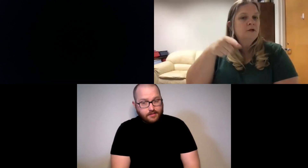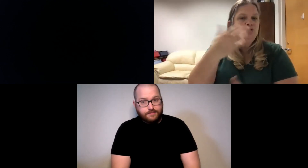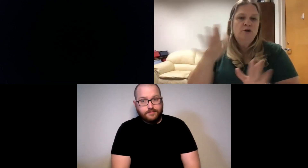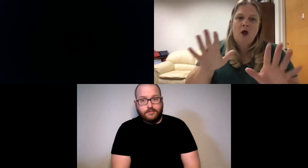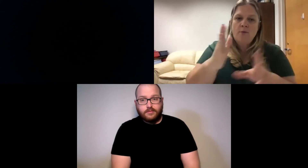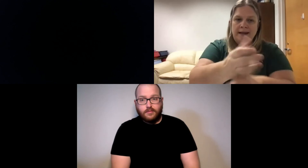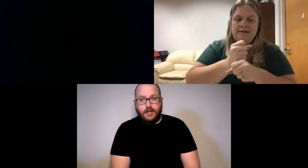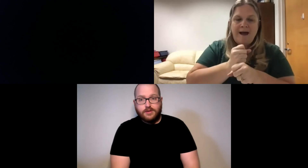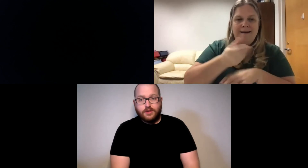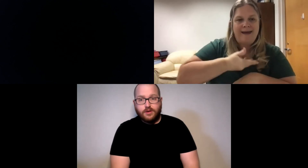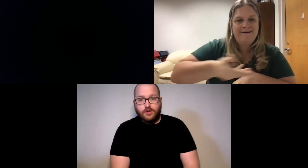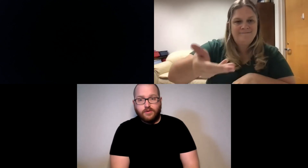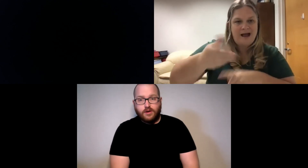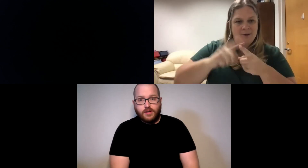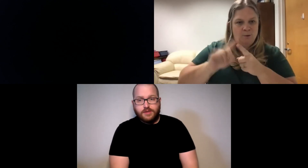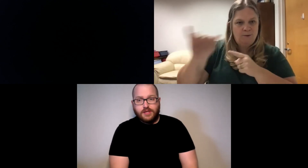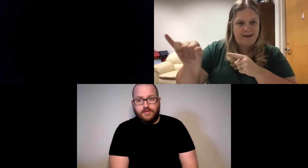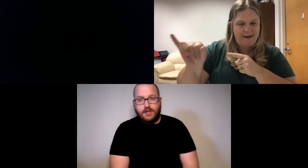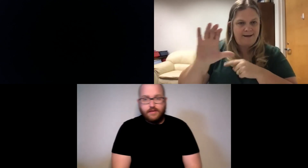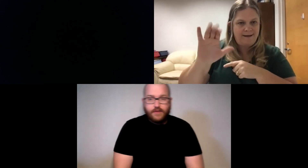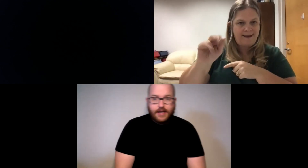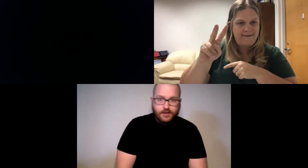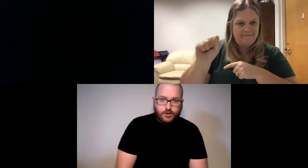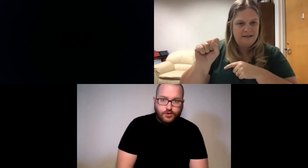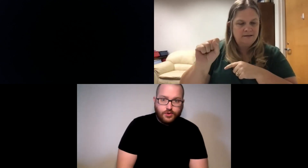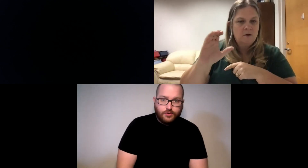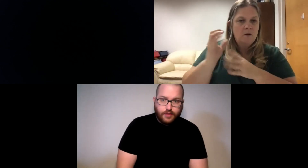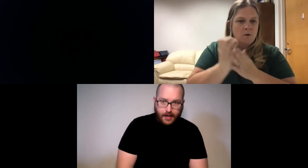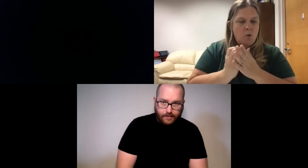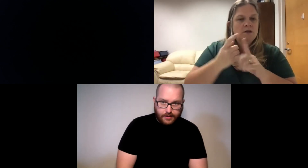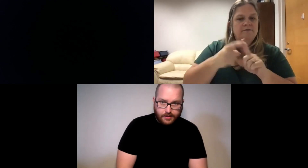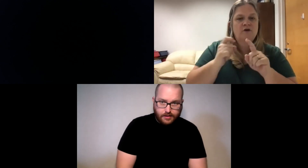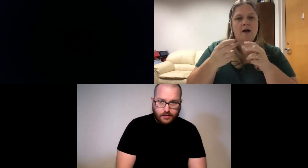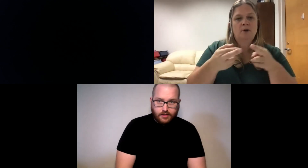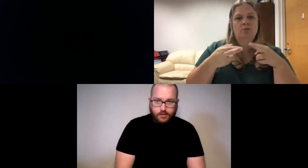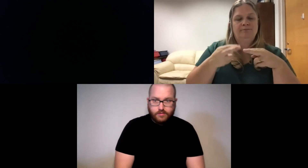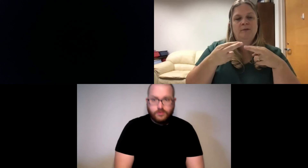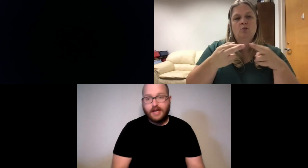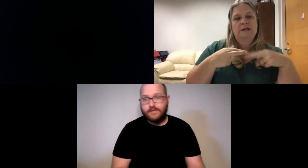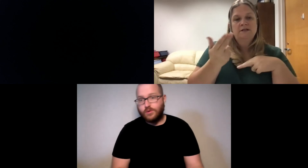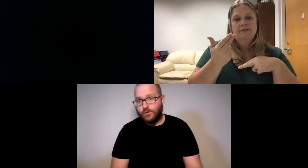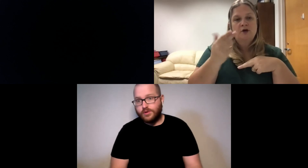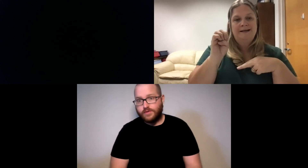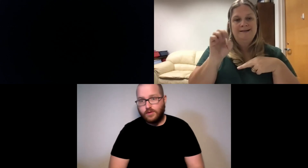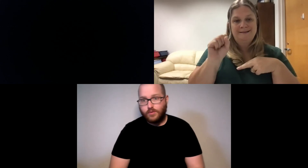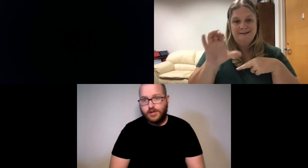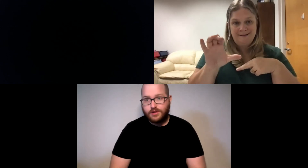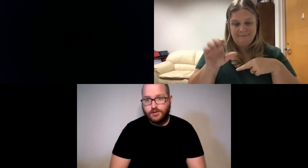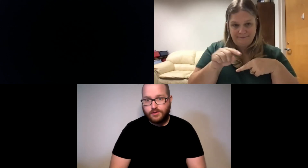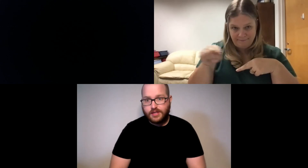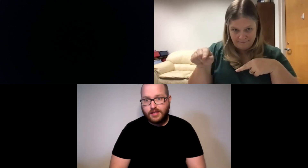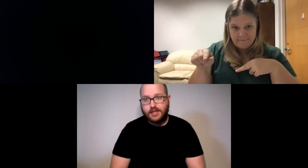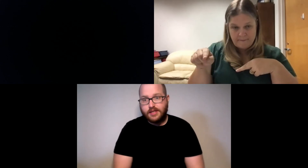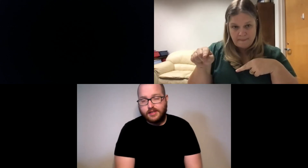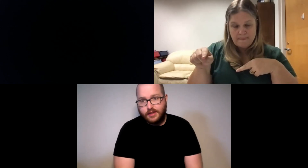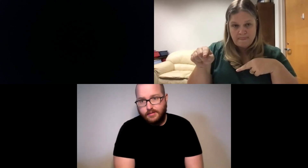Canvas. And so you've already received an invite to Canvas, to a Canvas course from Region